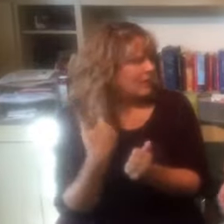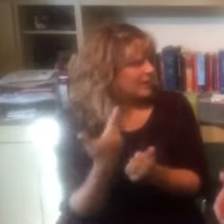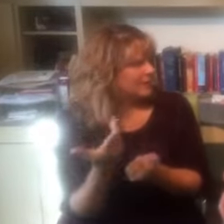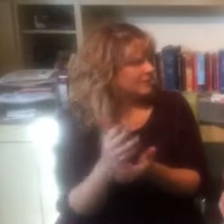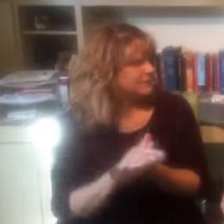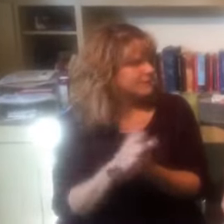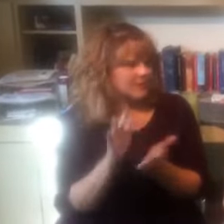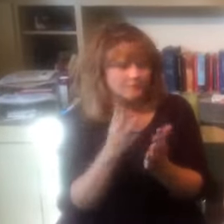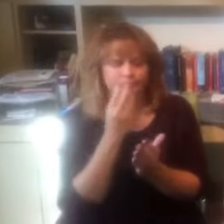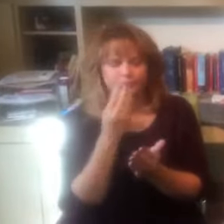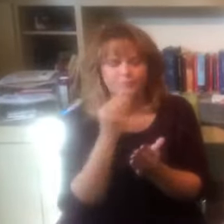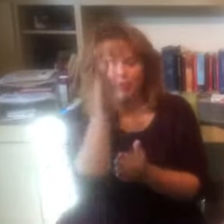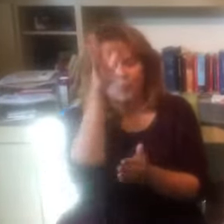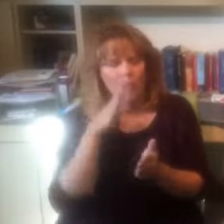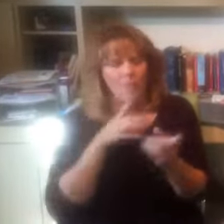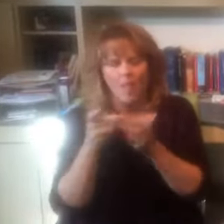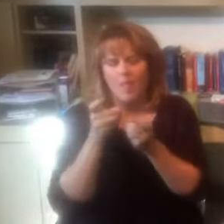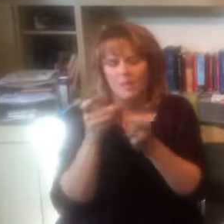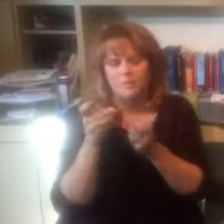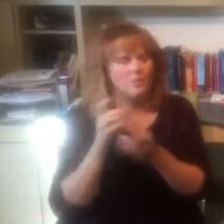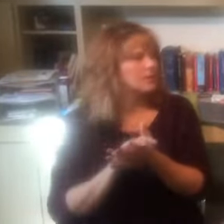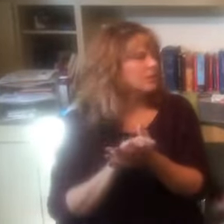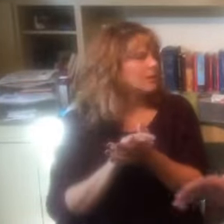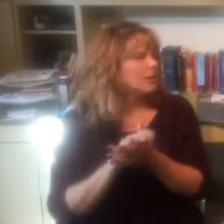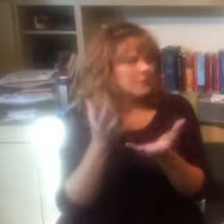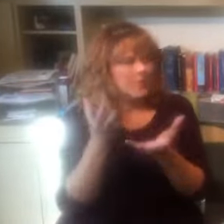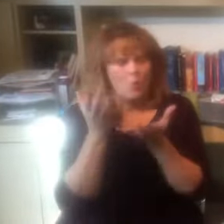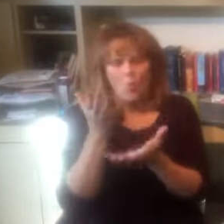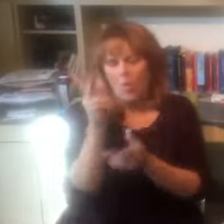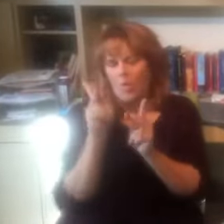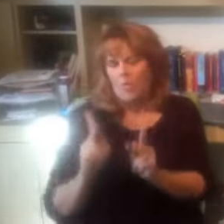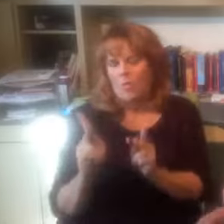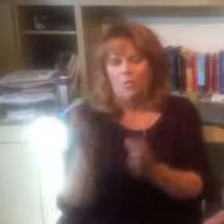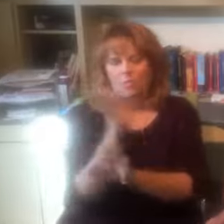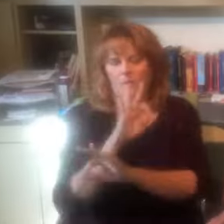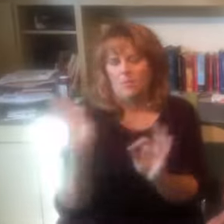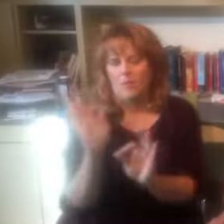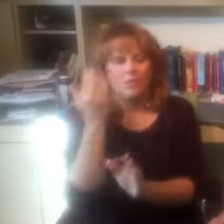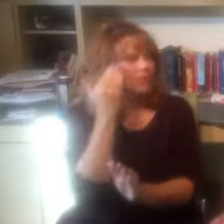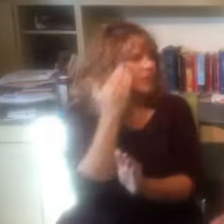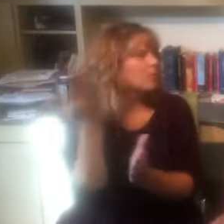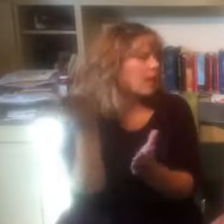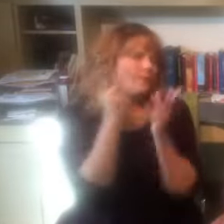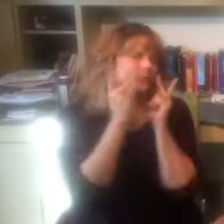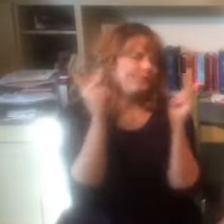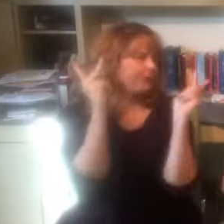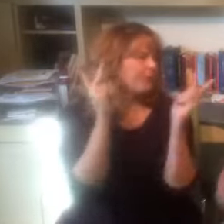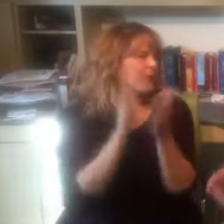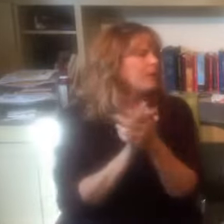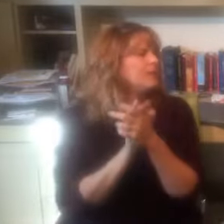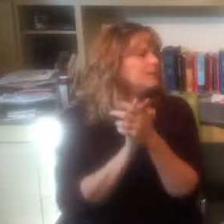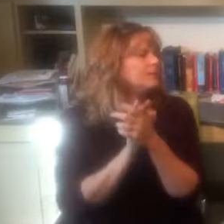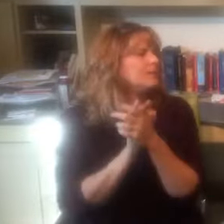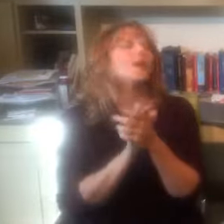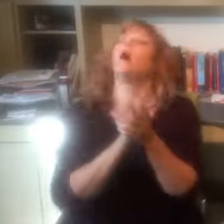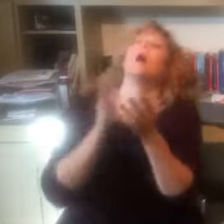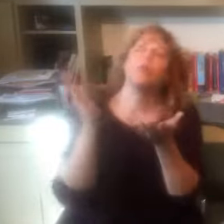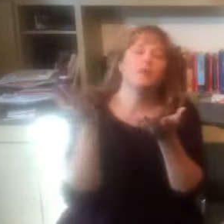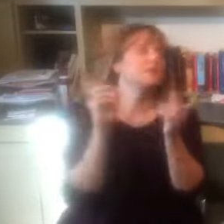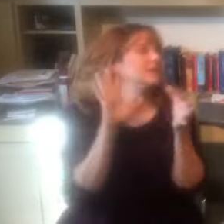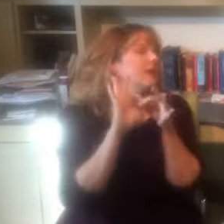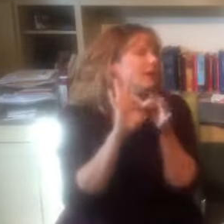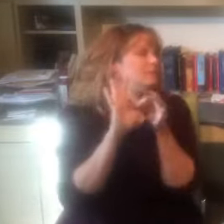a Jewish man that directed and stuff. Mm-hmm. I wanted someone that knew nothing about Pentecost or right. anything else so that I could relate that.